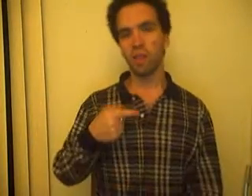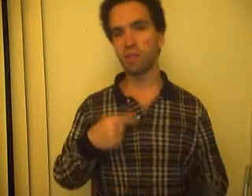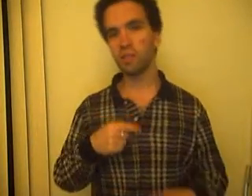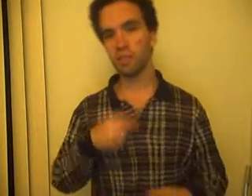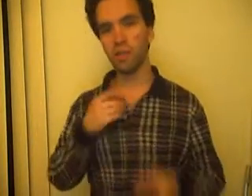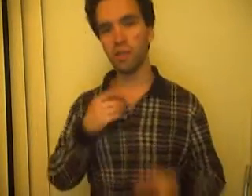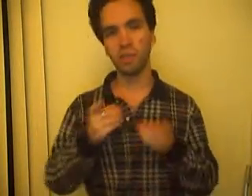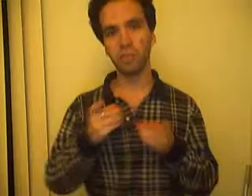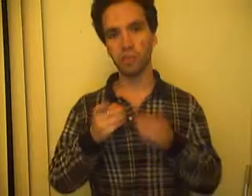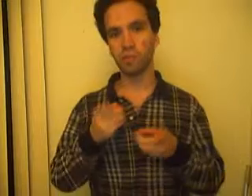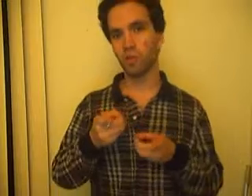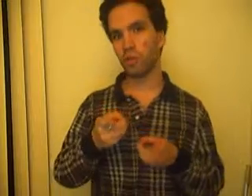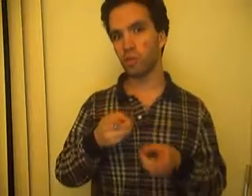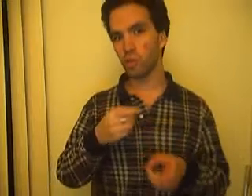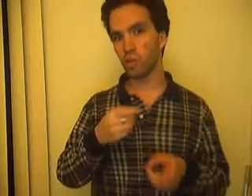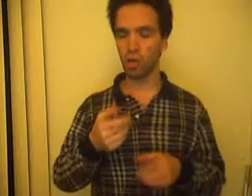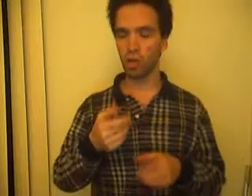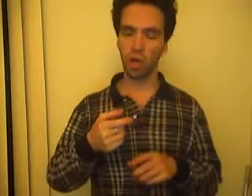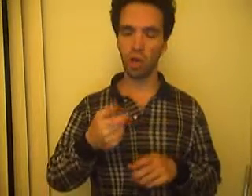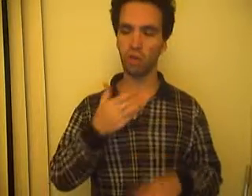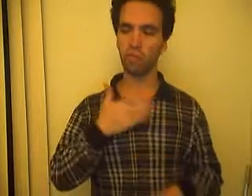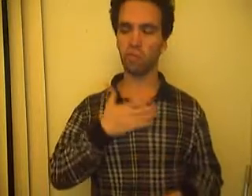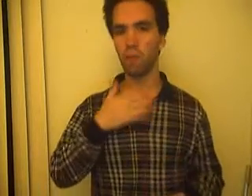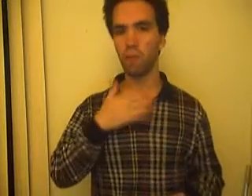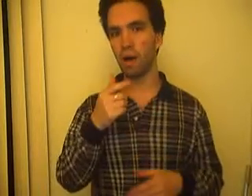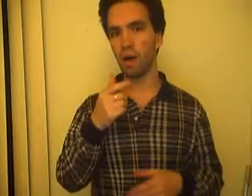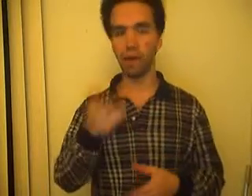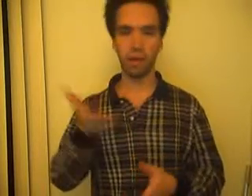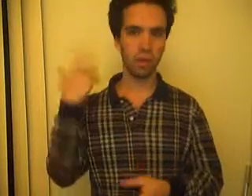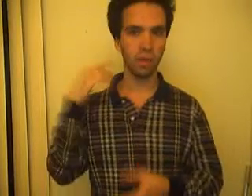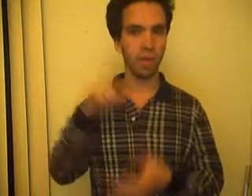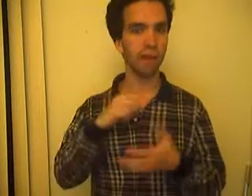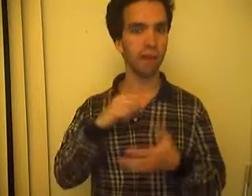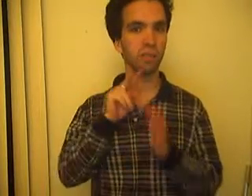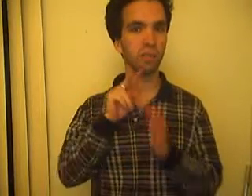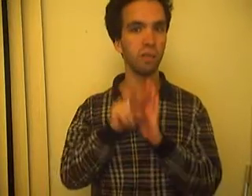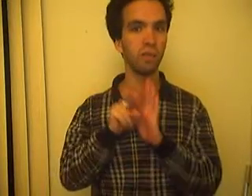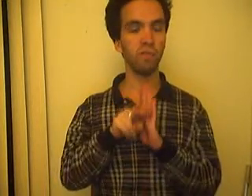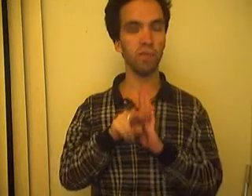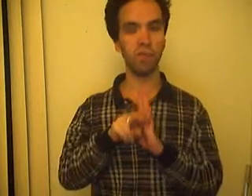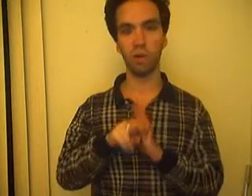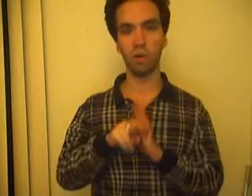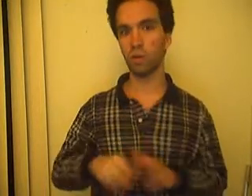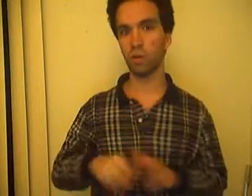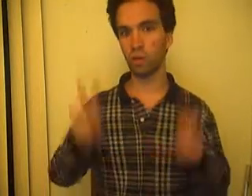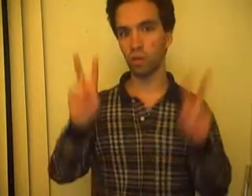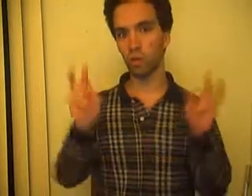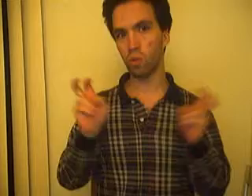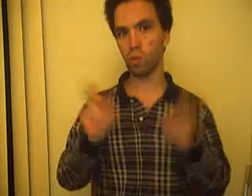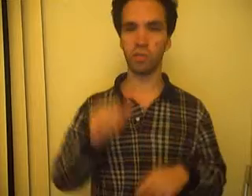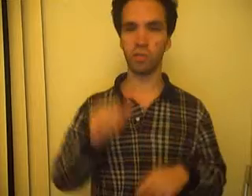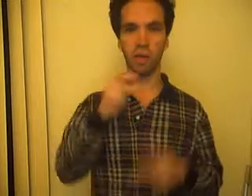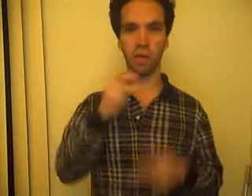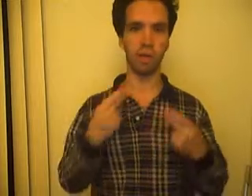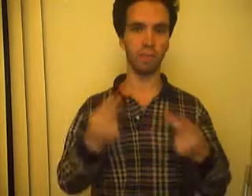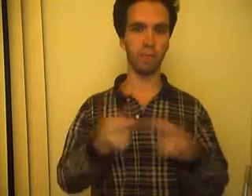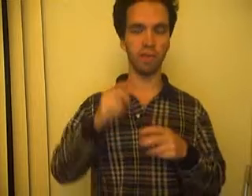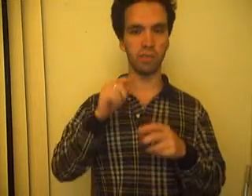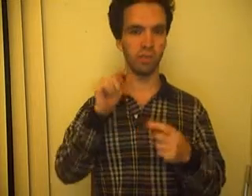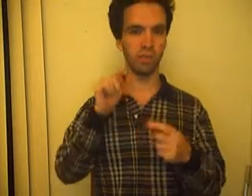This is an explanation of my last video, quote, a place